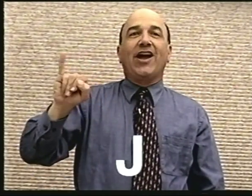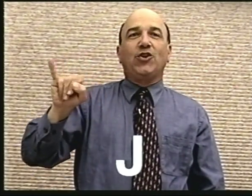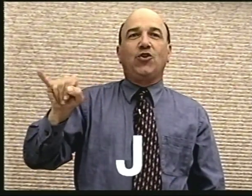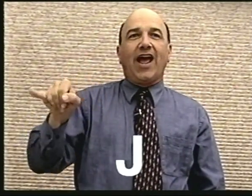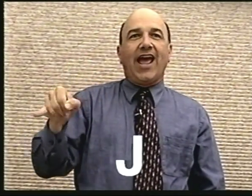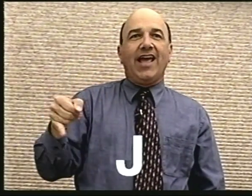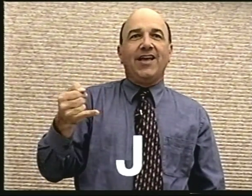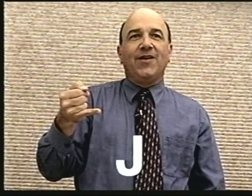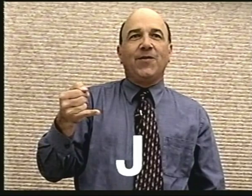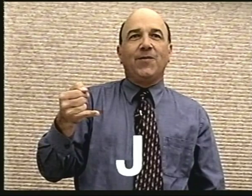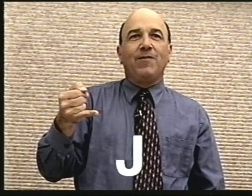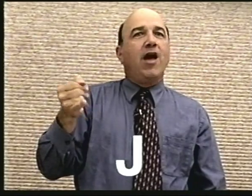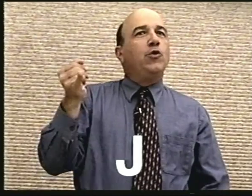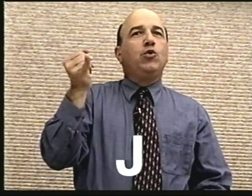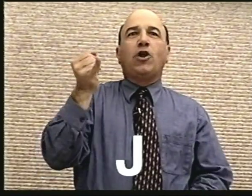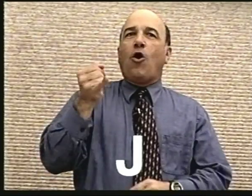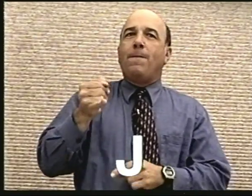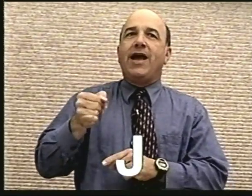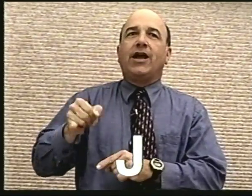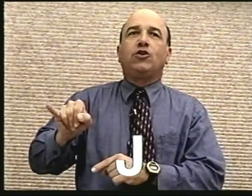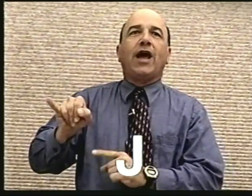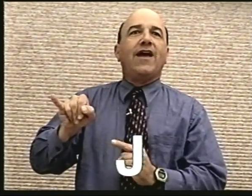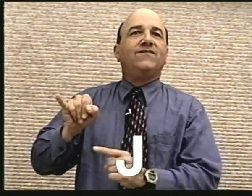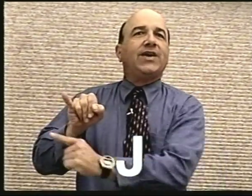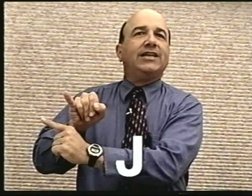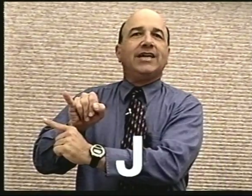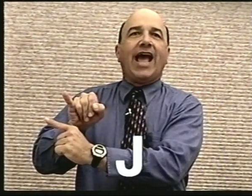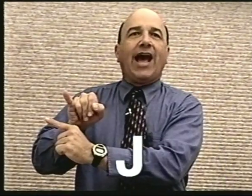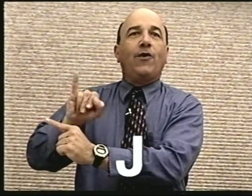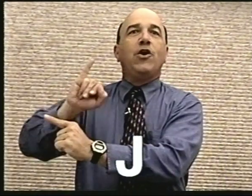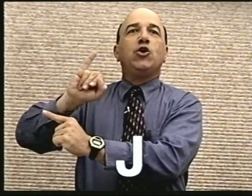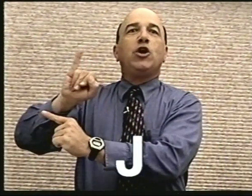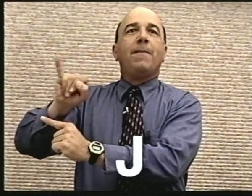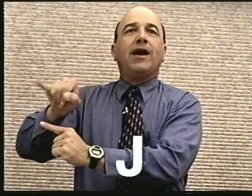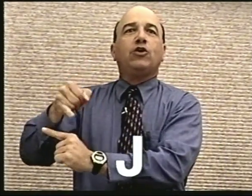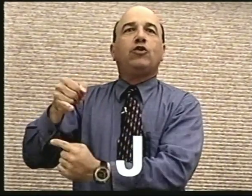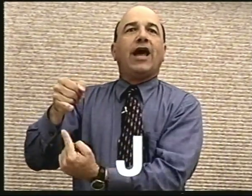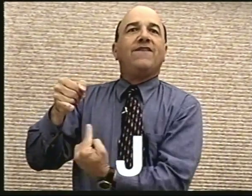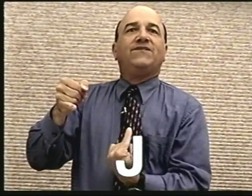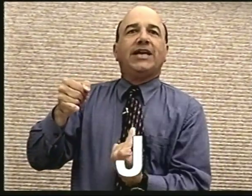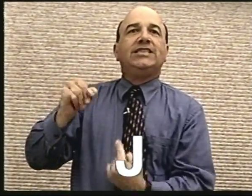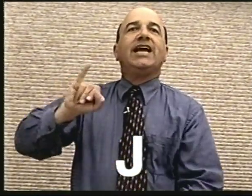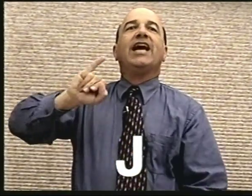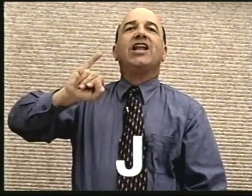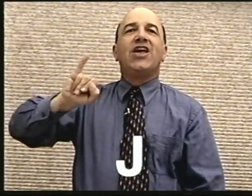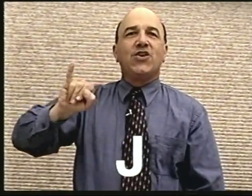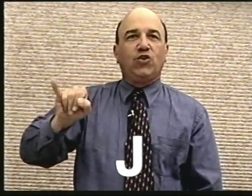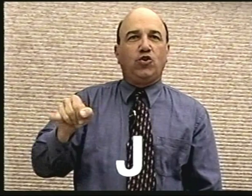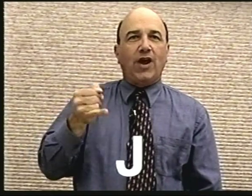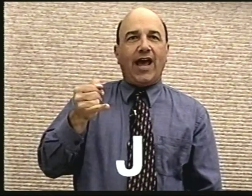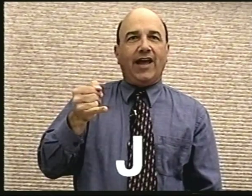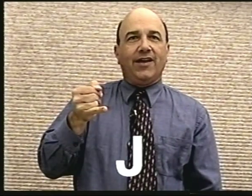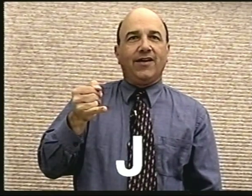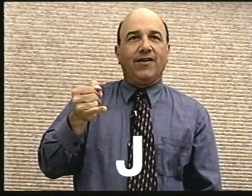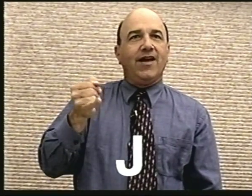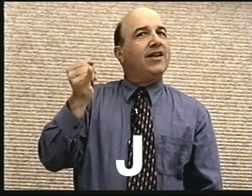a J, you don't make a J facing out. You make a J facing in. J,